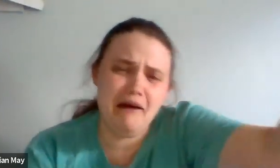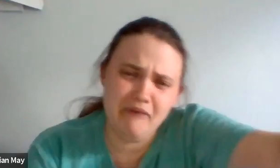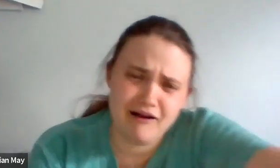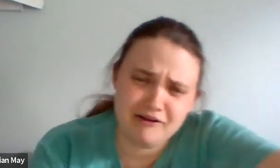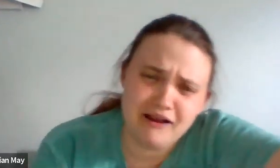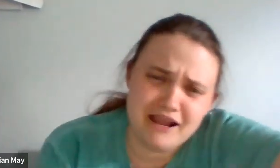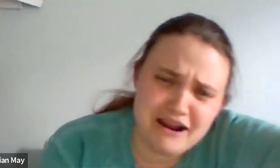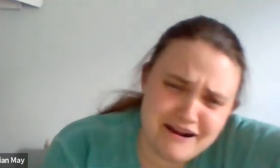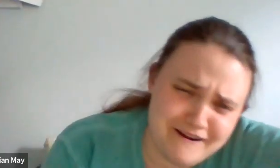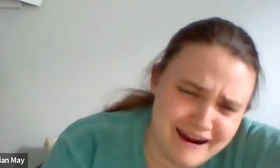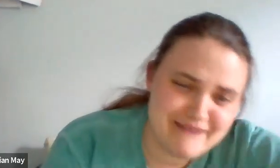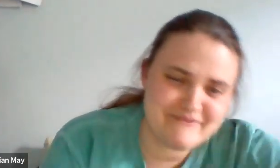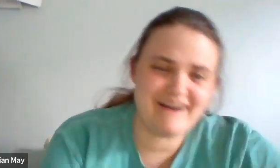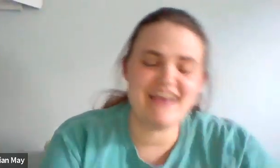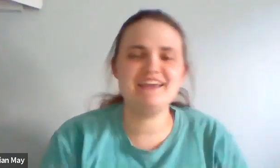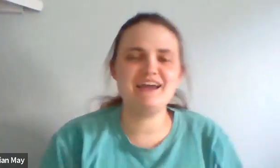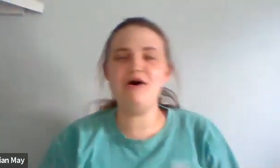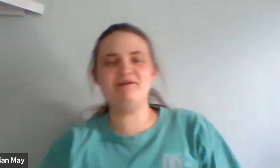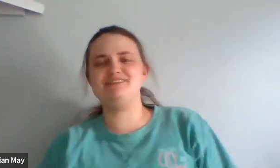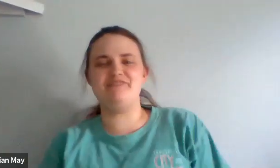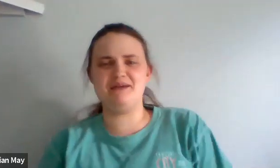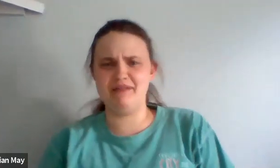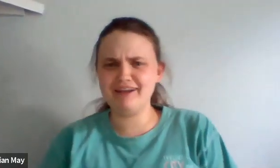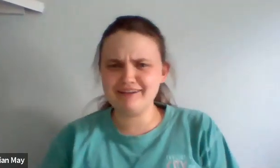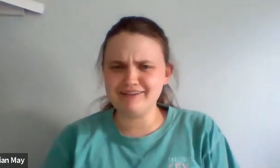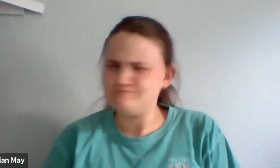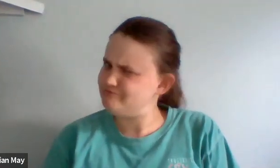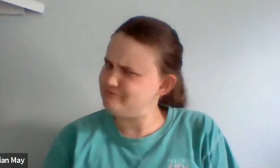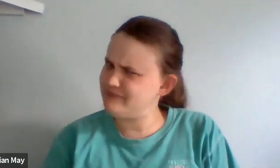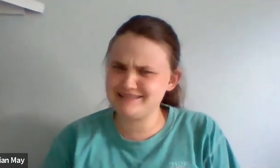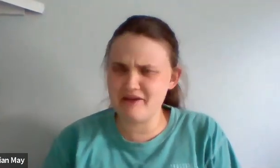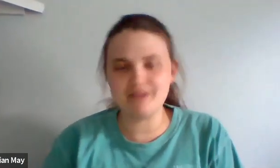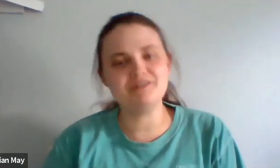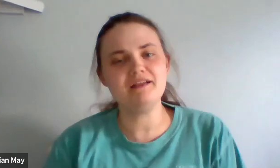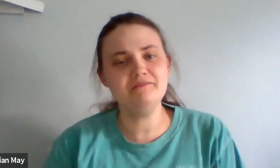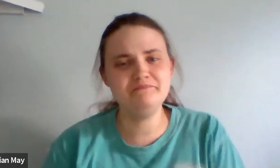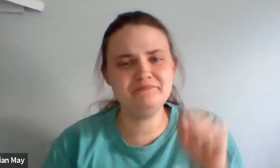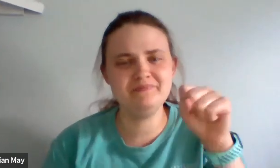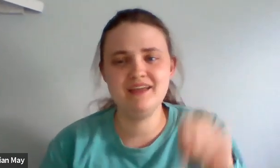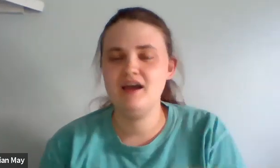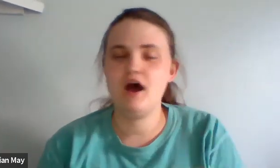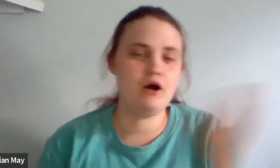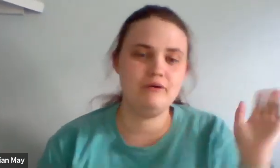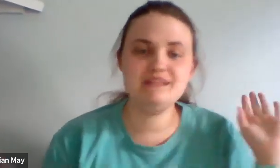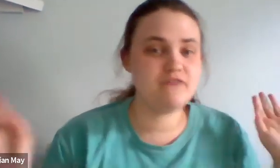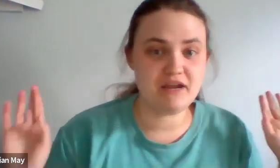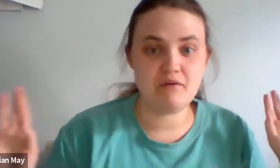grandma, great grandma. And it's so funny. I'm like, that's not right. And they're like, Oh, it's funny